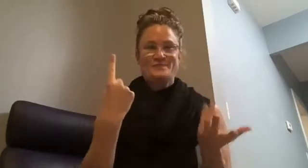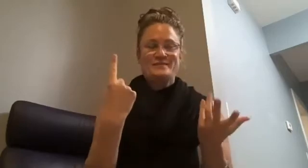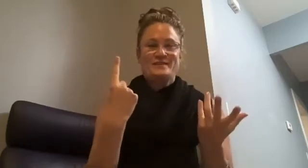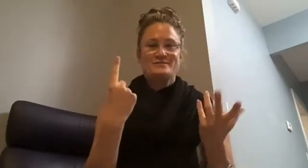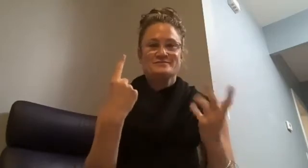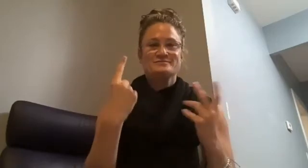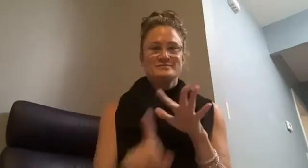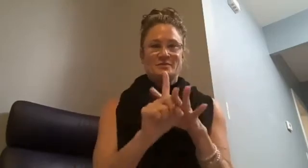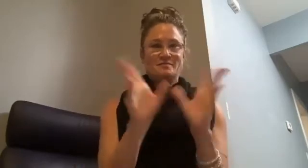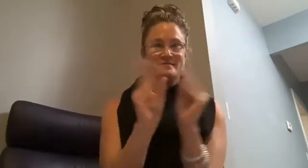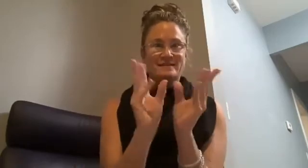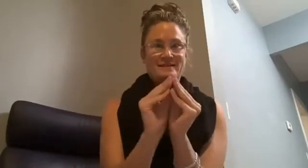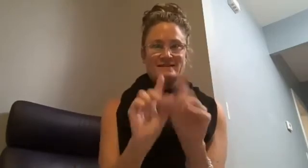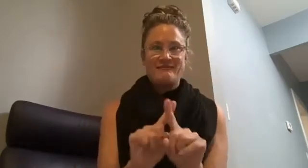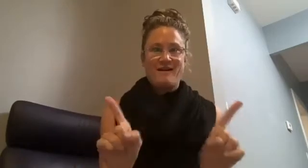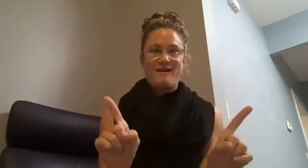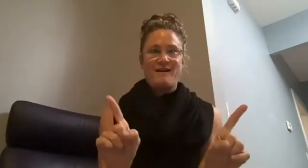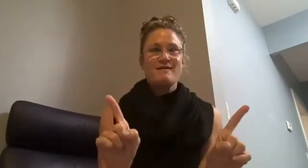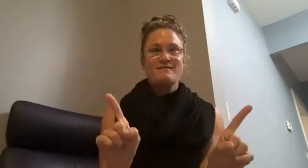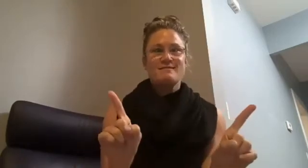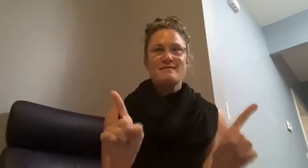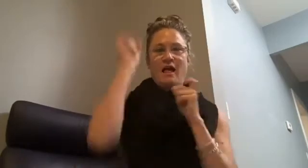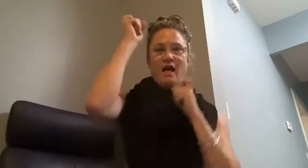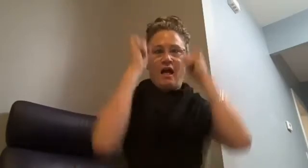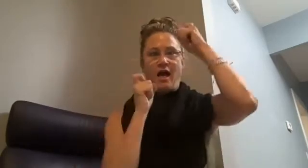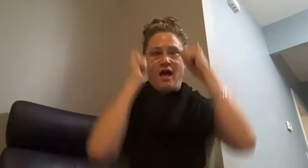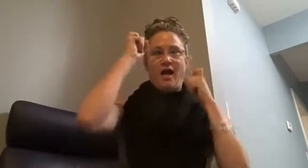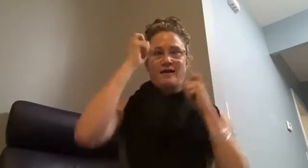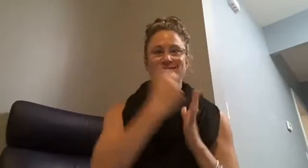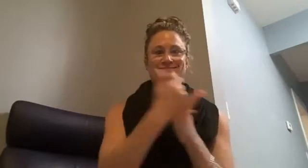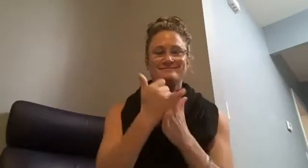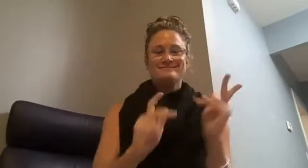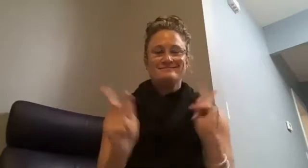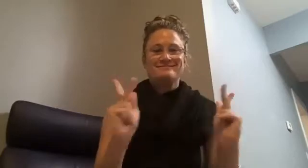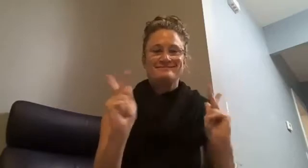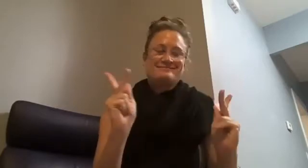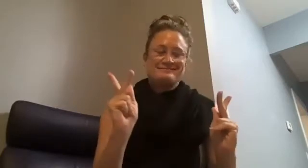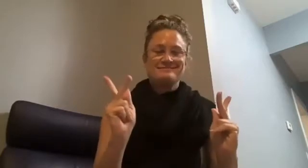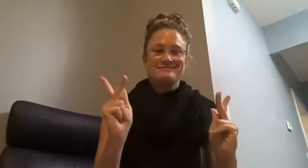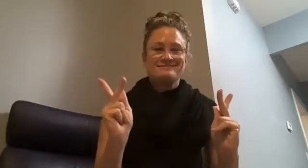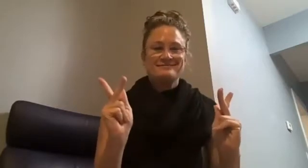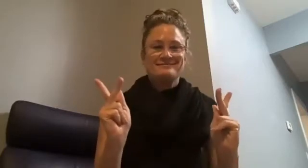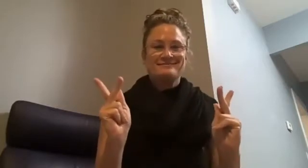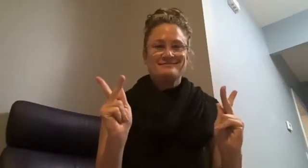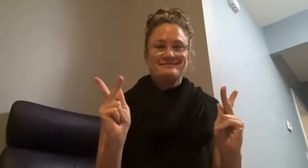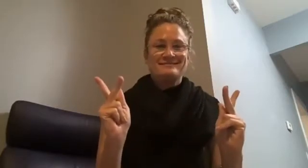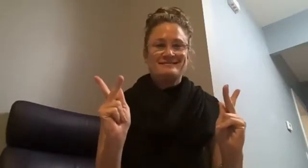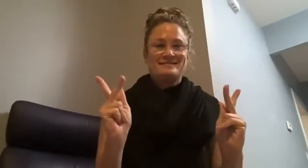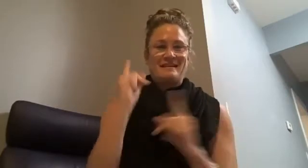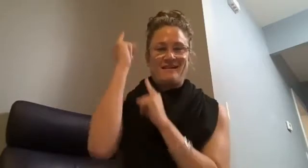meetings, I've been over-exaggerating my facial expressions to kind of help people. And what it made me think of is I was speaking at a